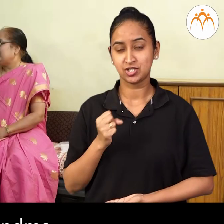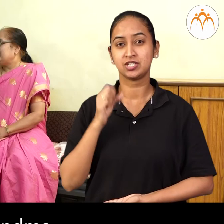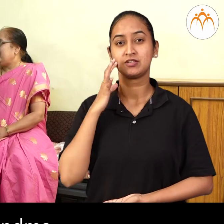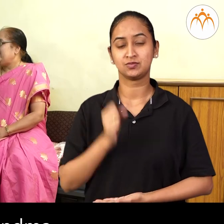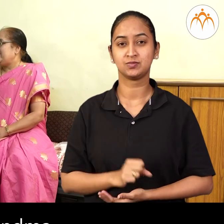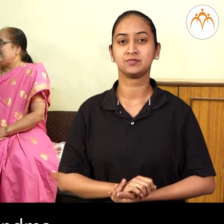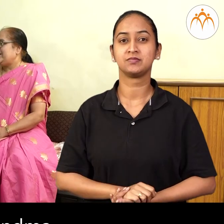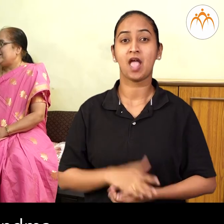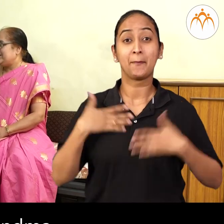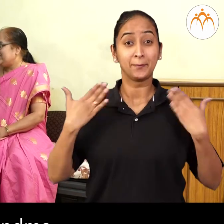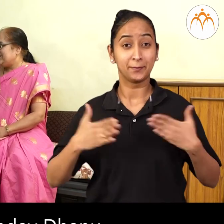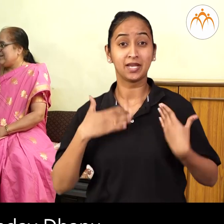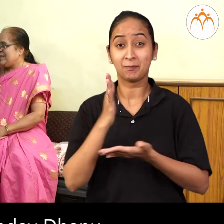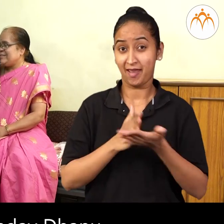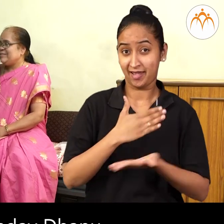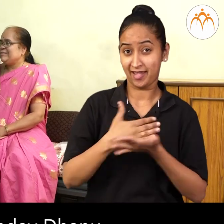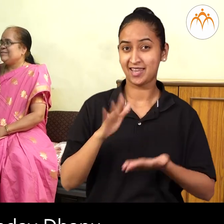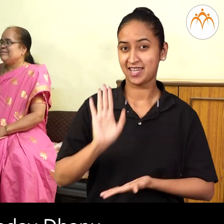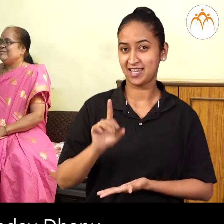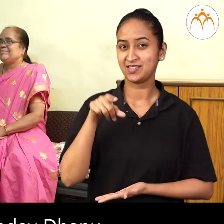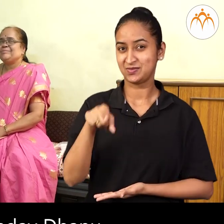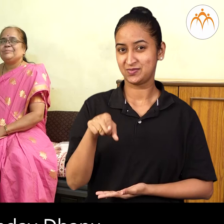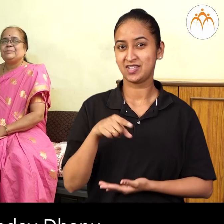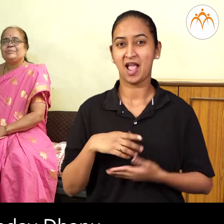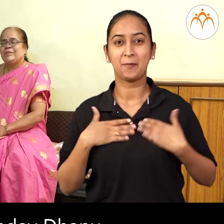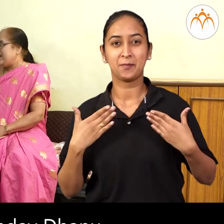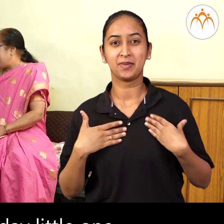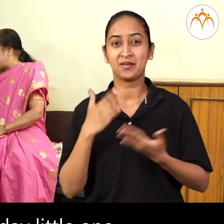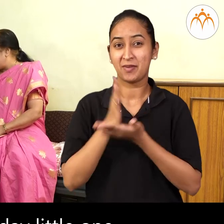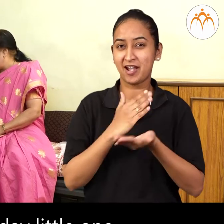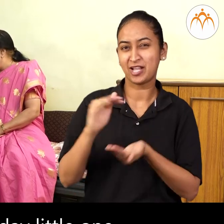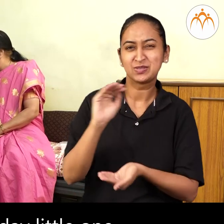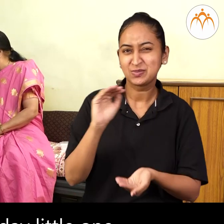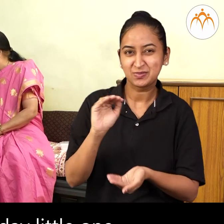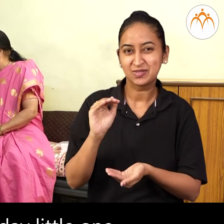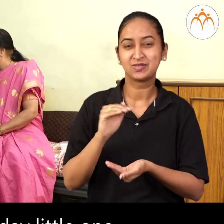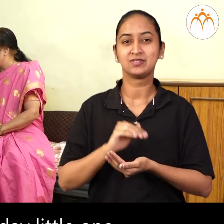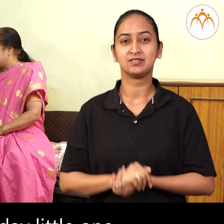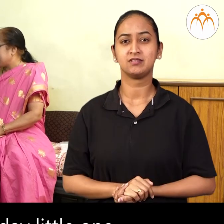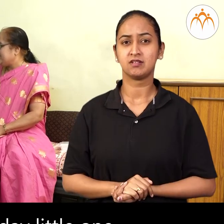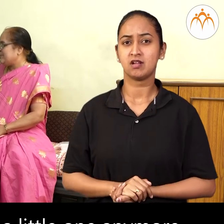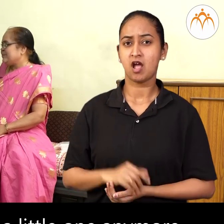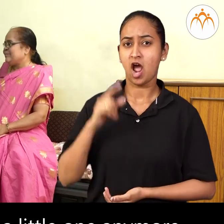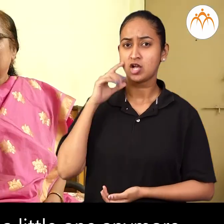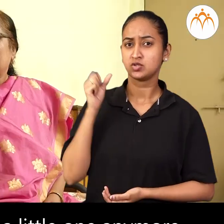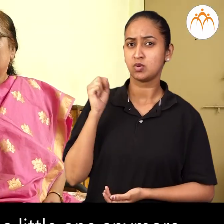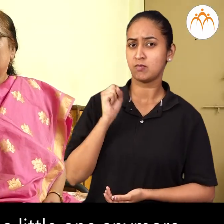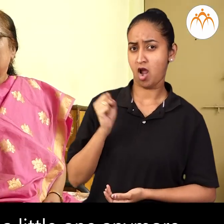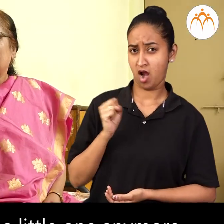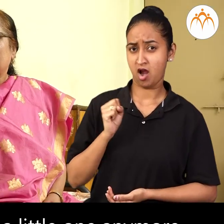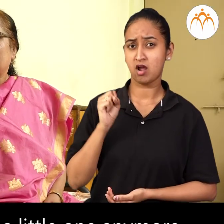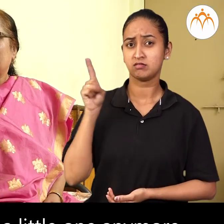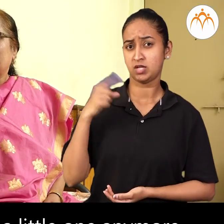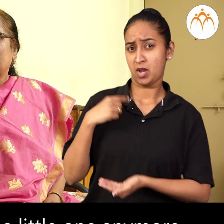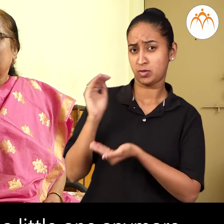Grandma, Grandma. Happy birthday, Dhanu. Happy birthday, little one. Grandpa,